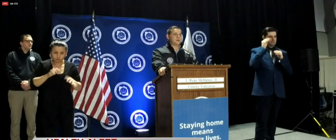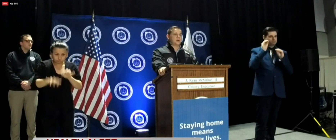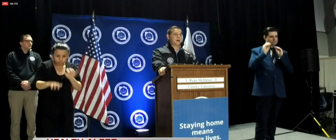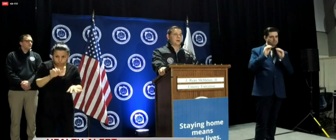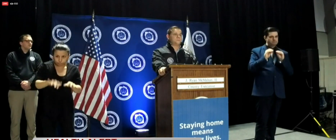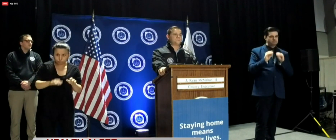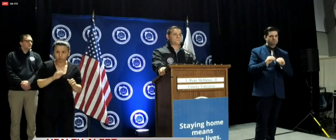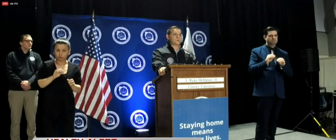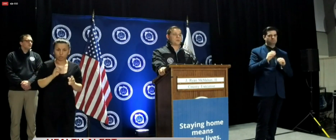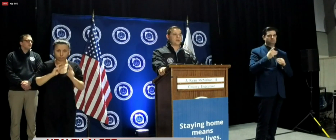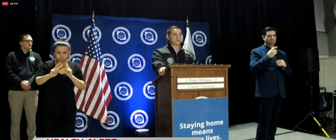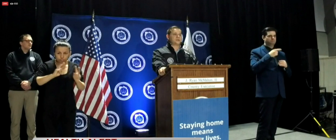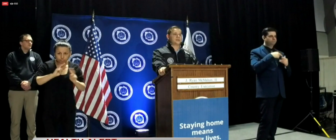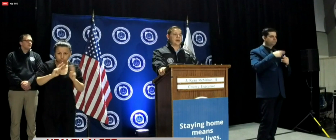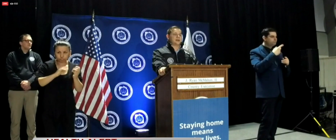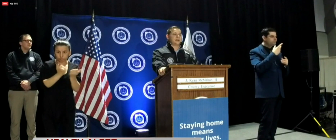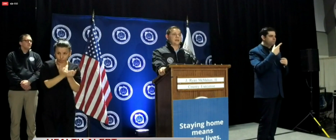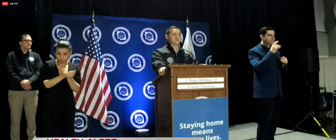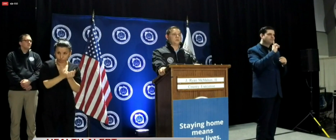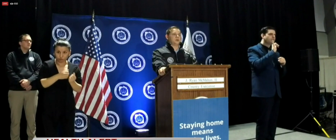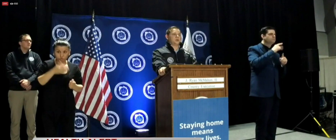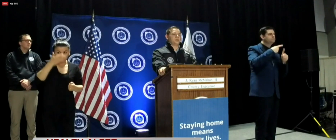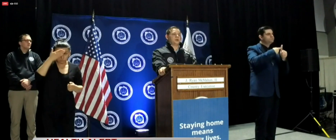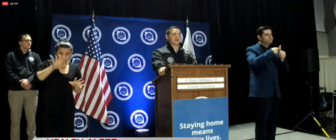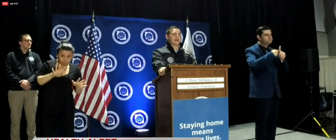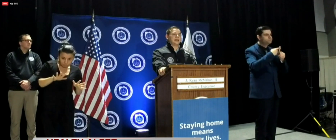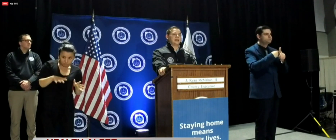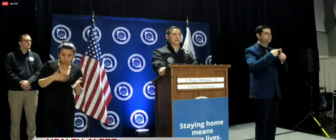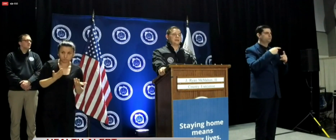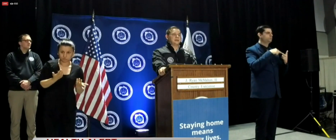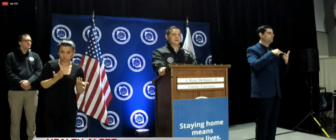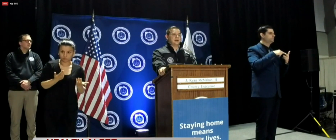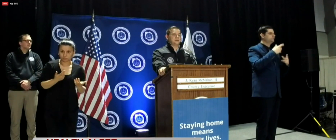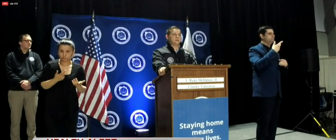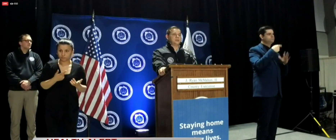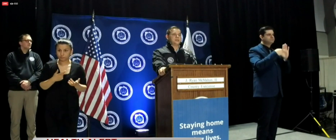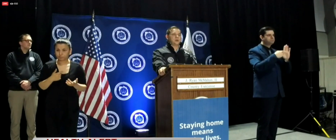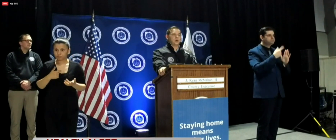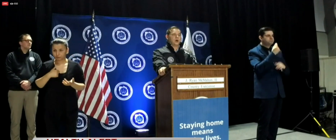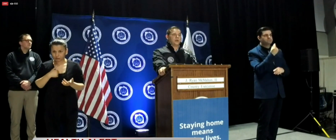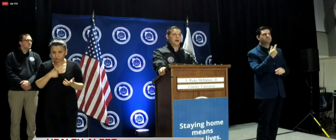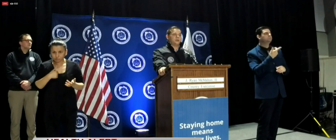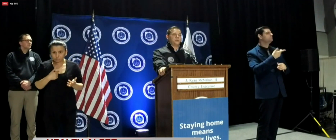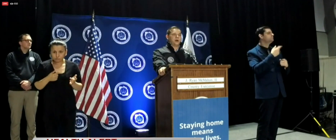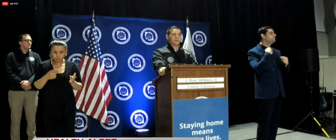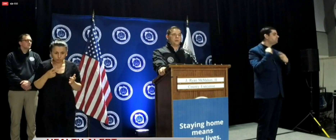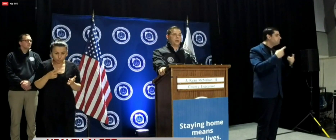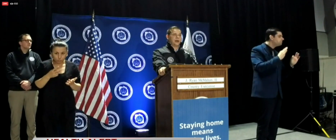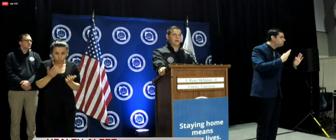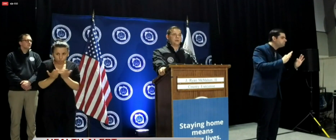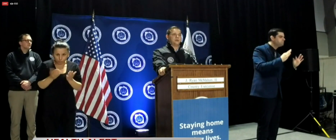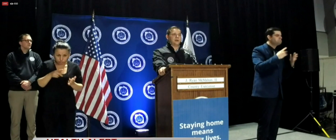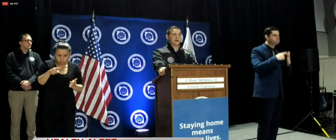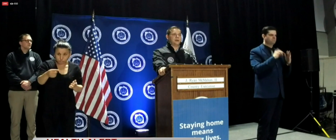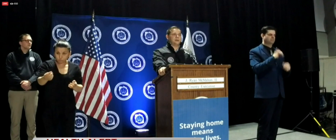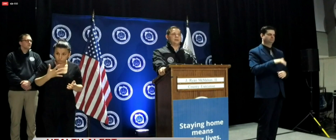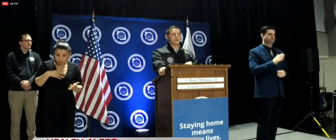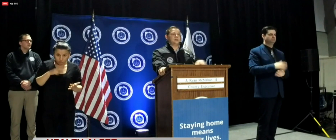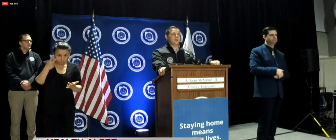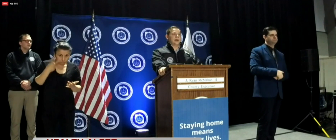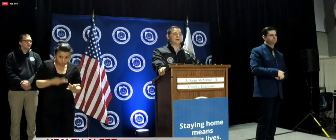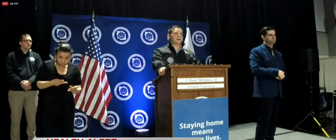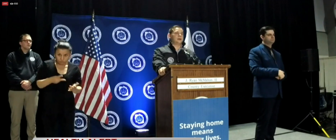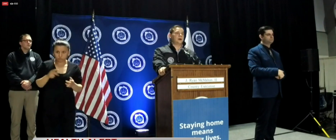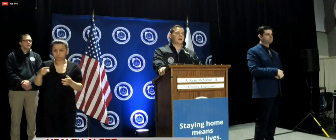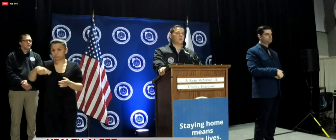positive patients that when you're putting that in, please don't call the health department right after every day and